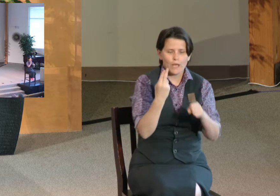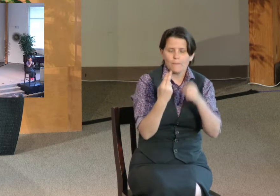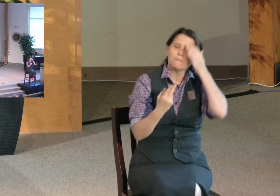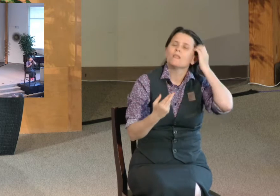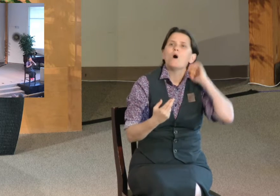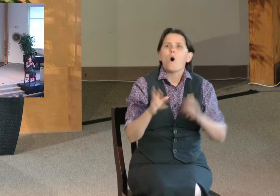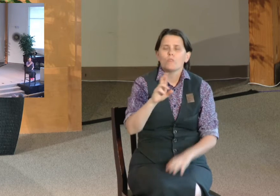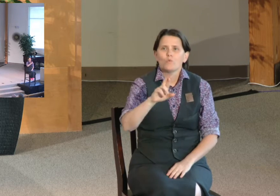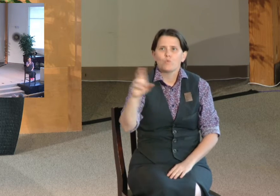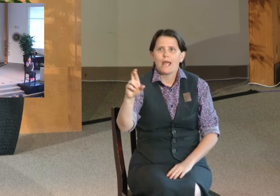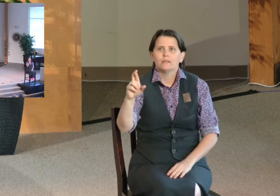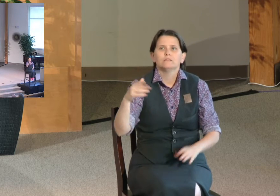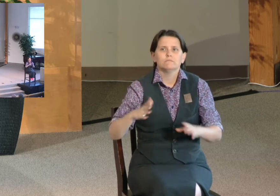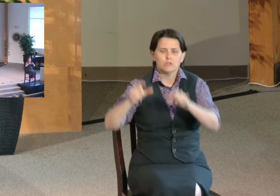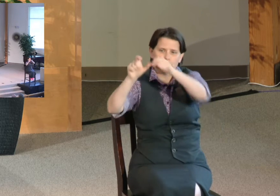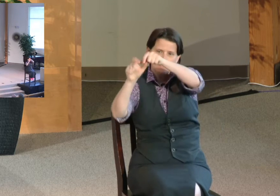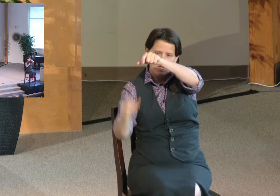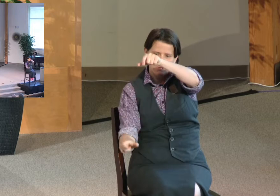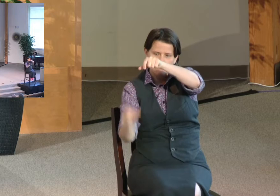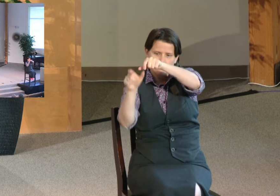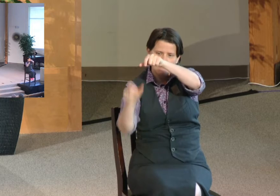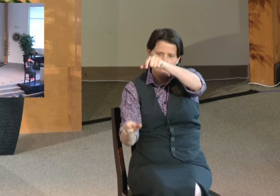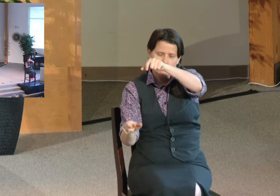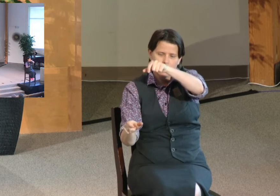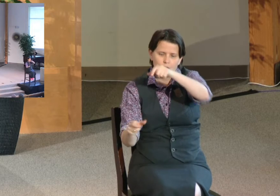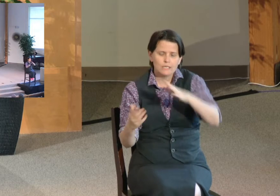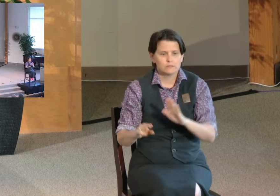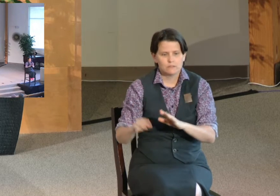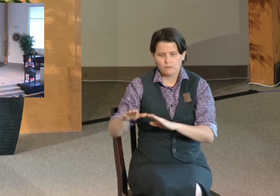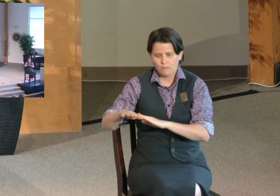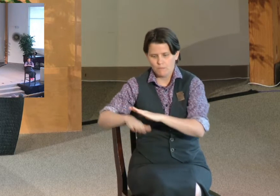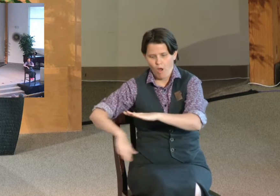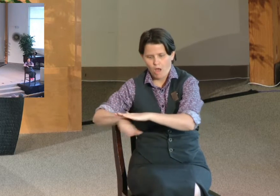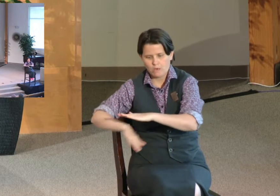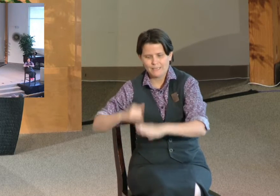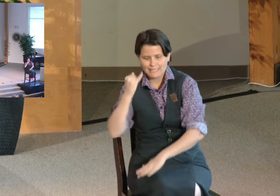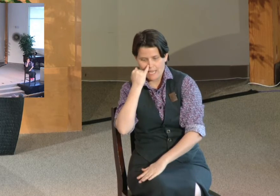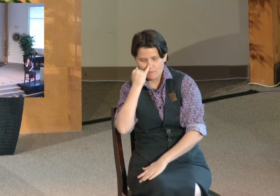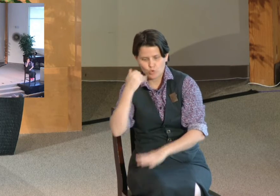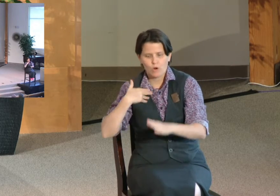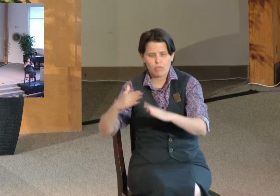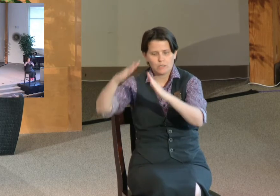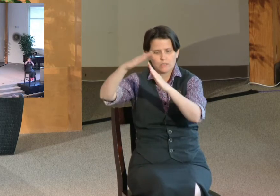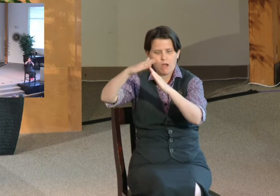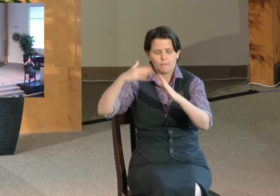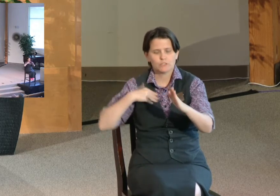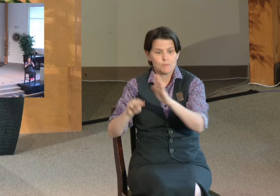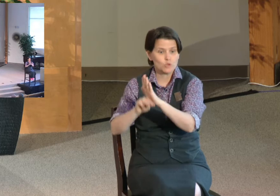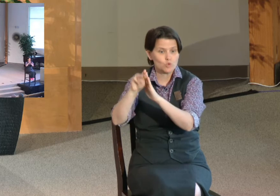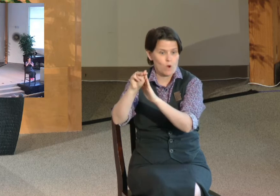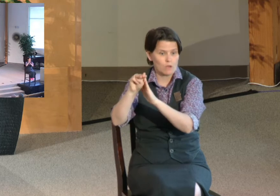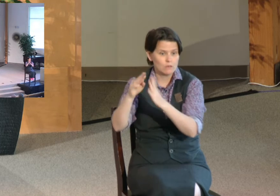the mature masculine and the bottom is the immature. The authors also propose that with the proper